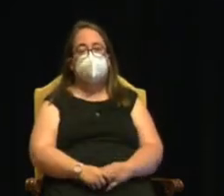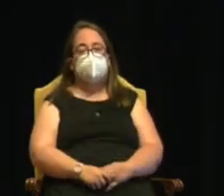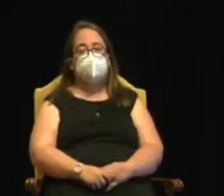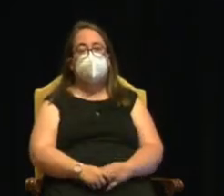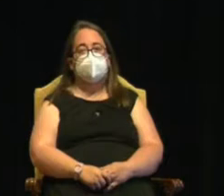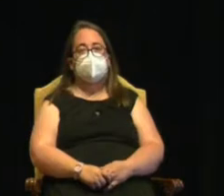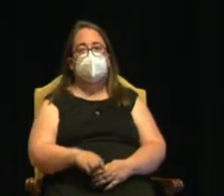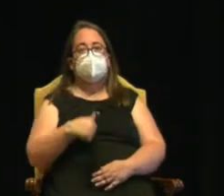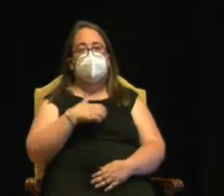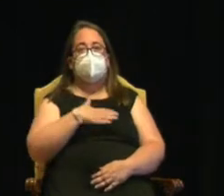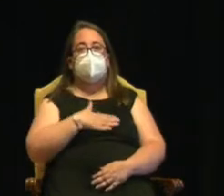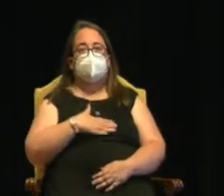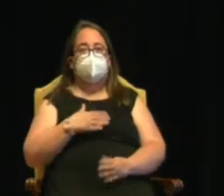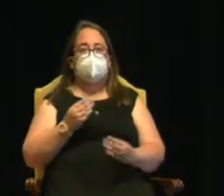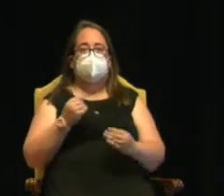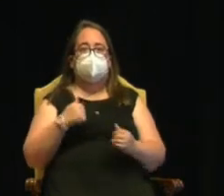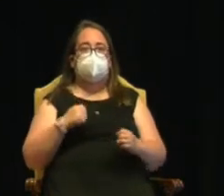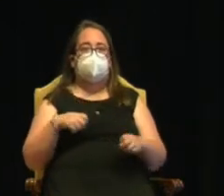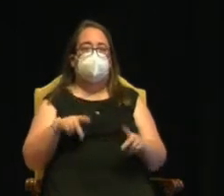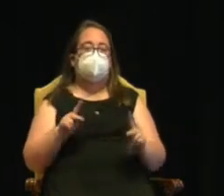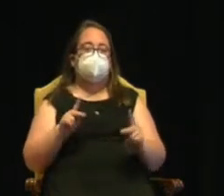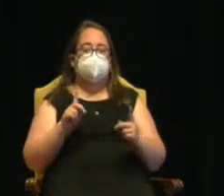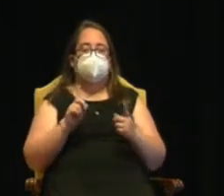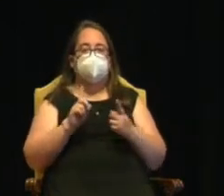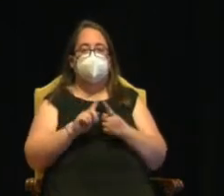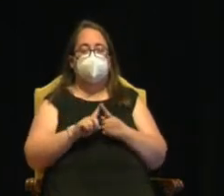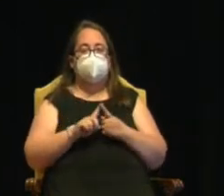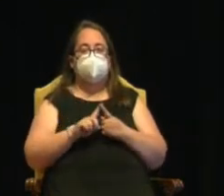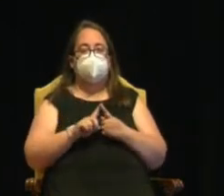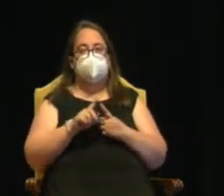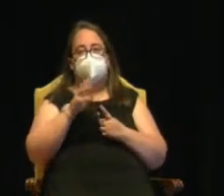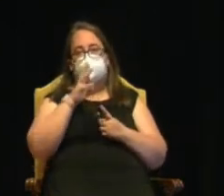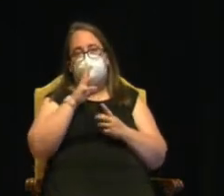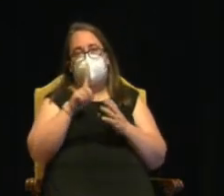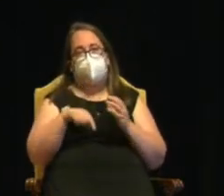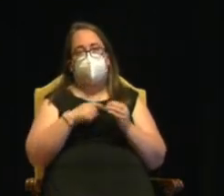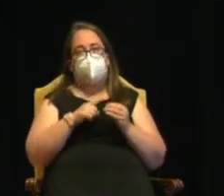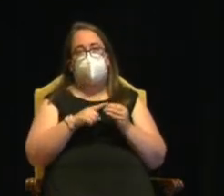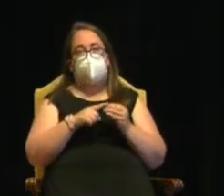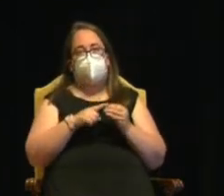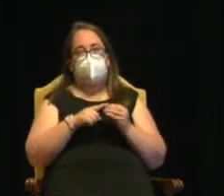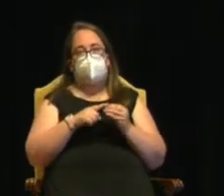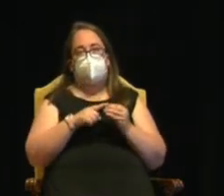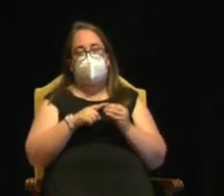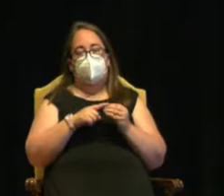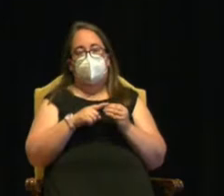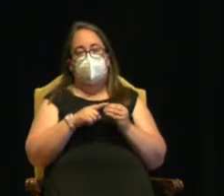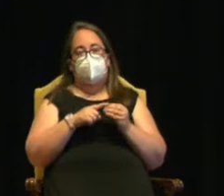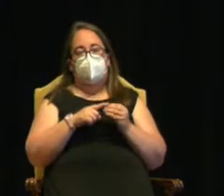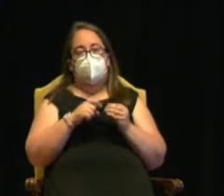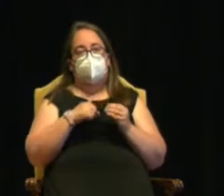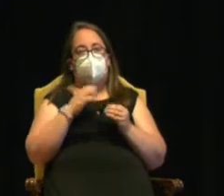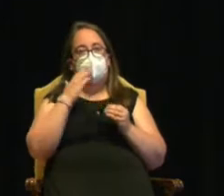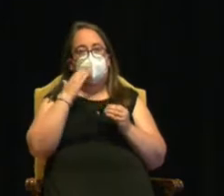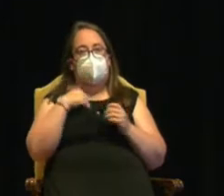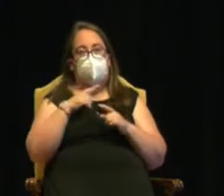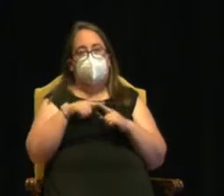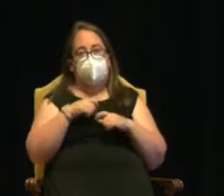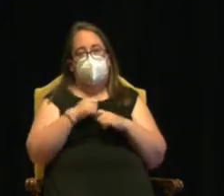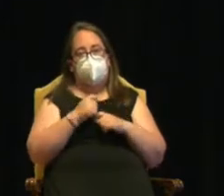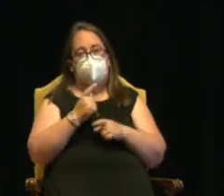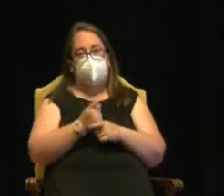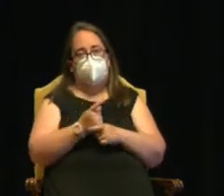I appreciate you giving me an opportunity to talk about this, but I know that I can't make it